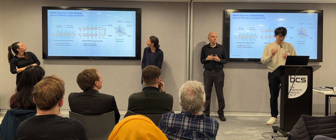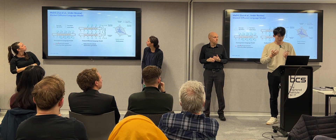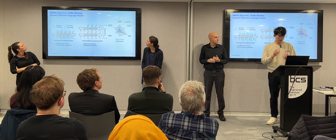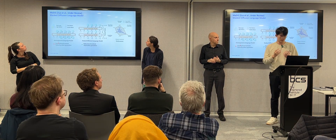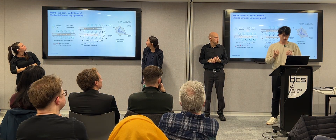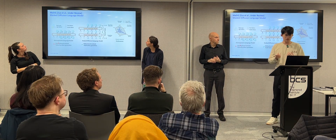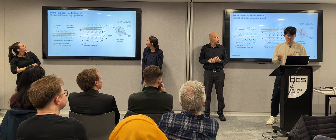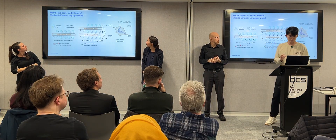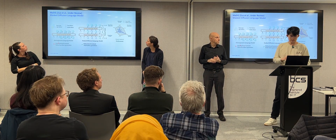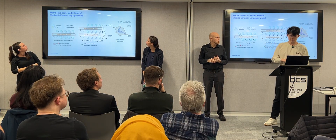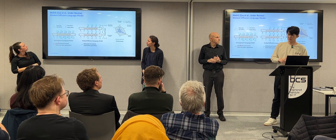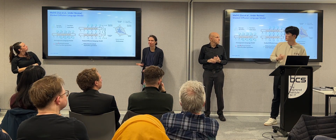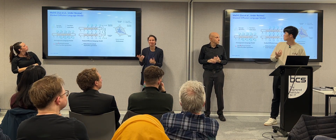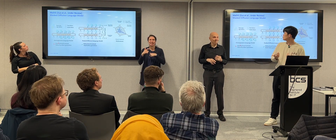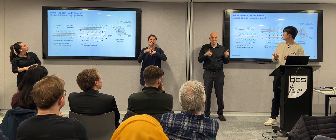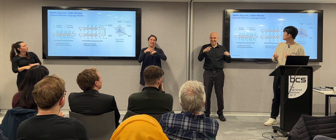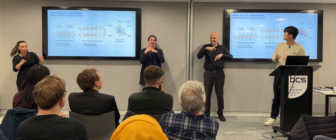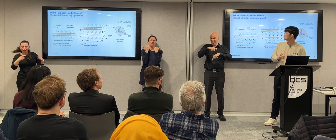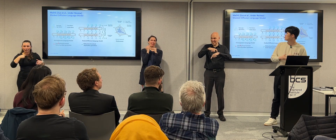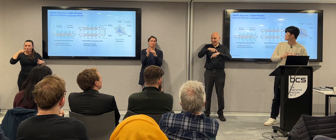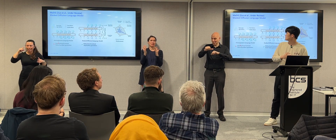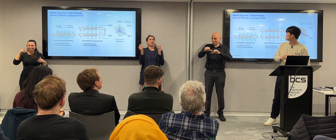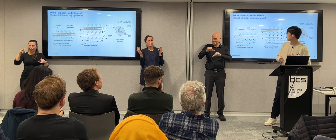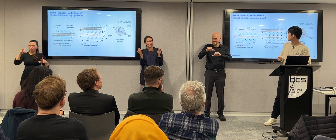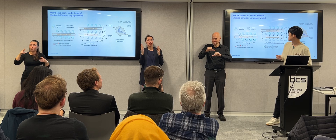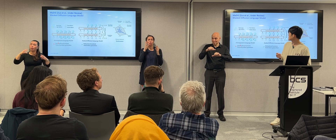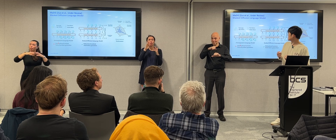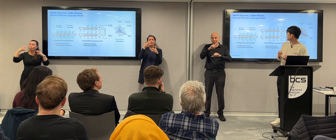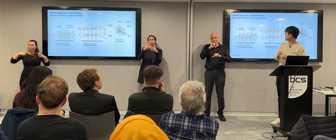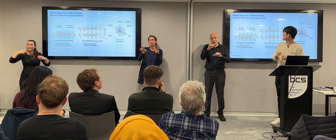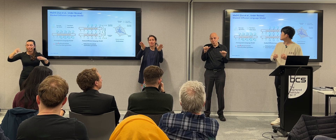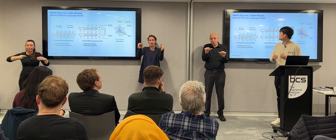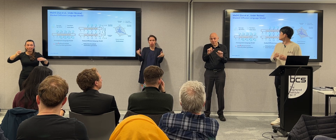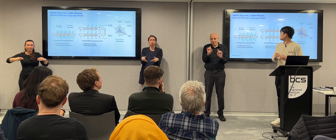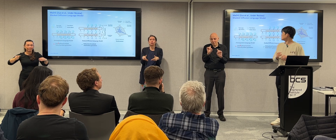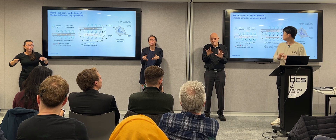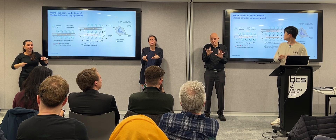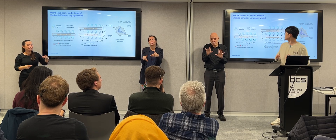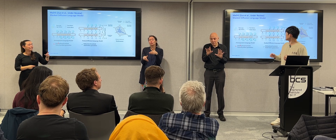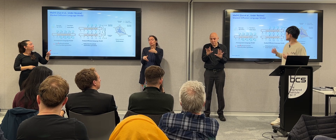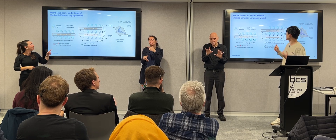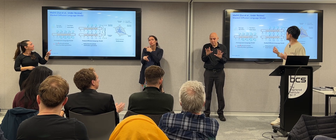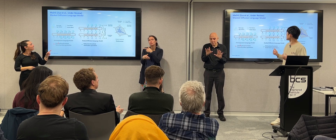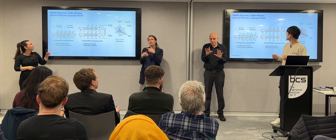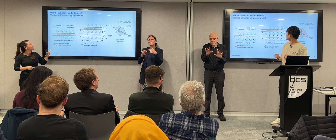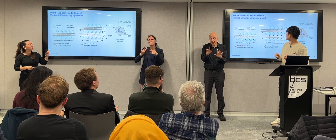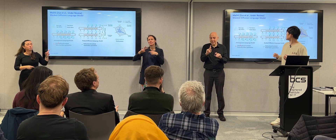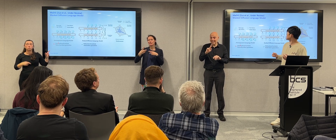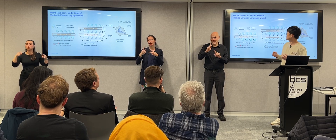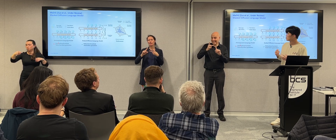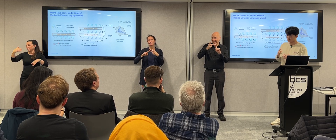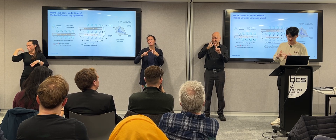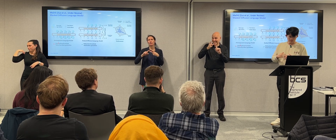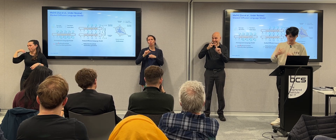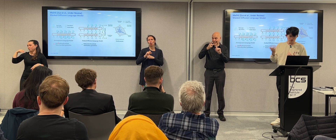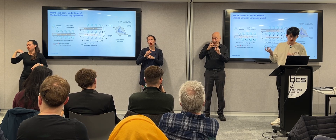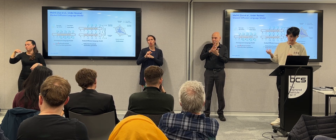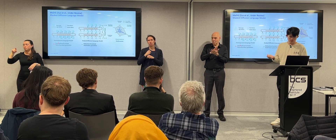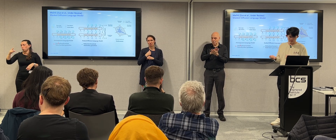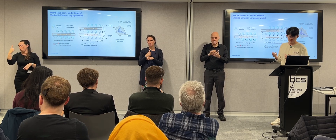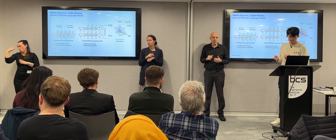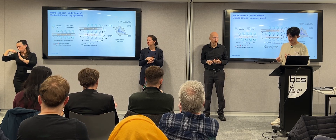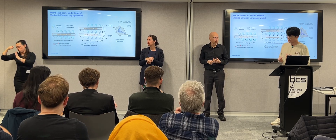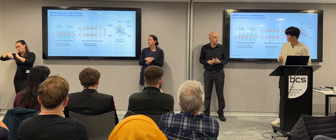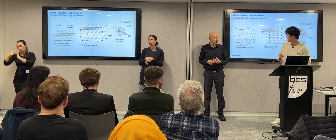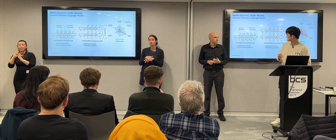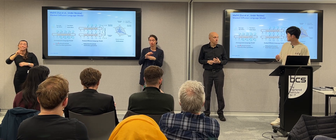Okay, so due to time limitation, I will briefly introduce the second work. So the previous